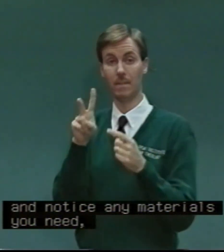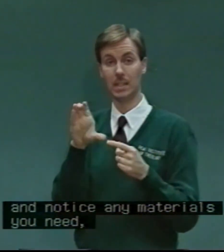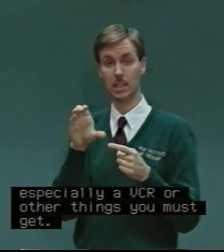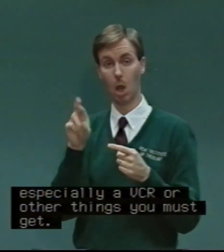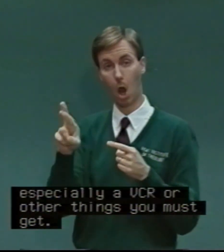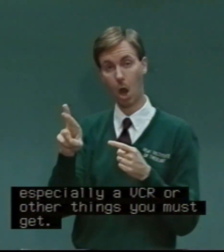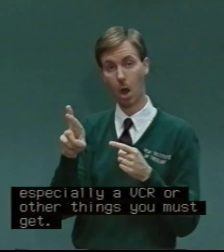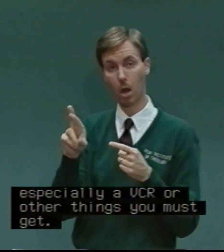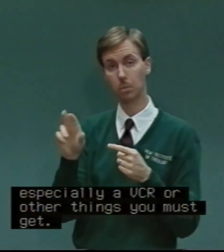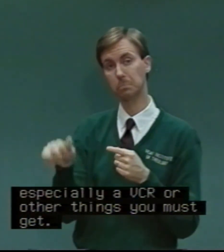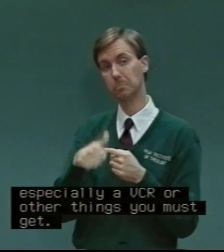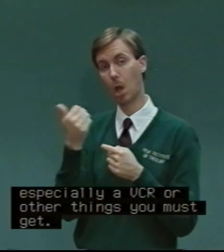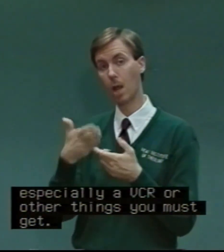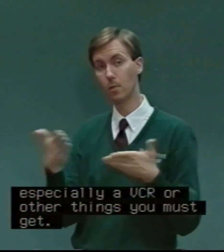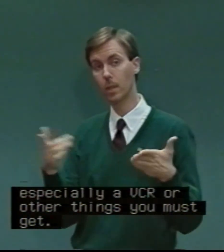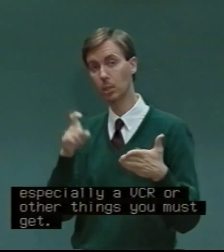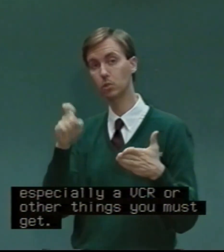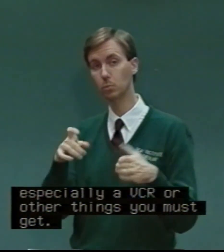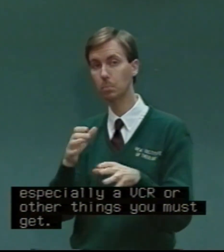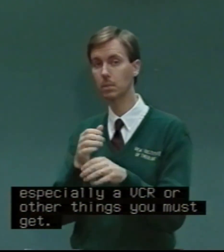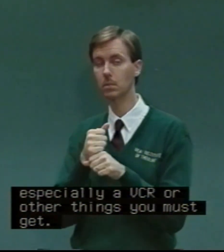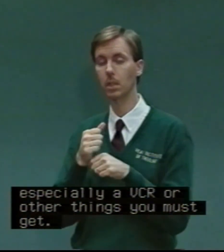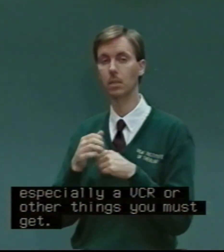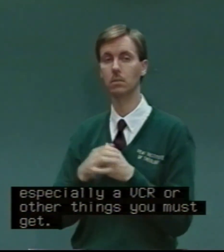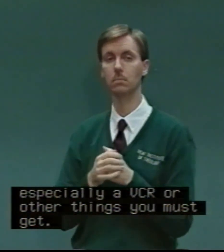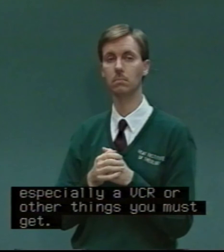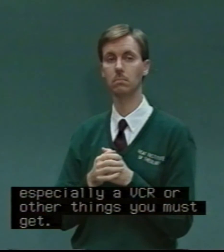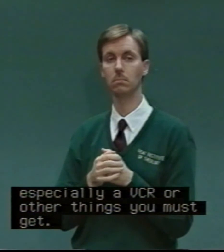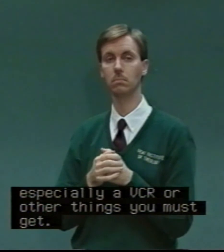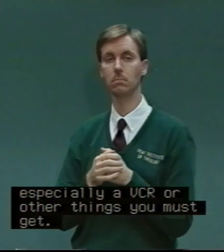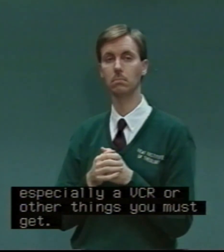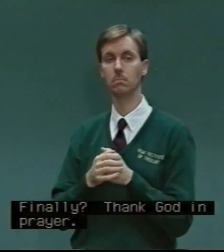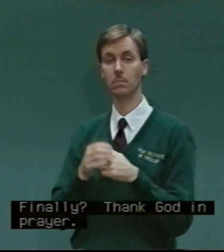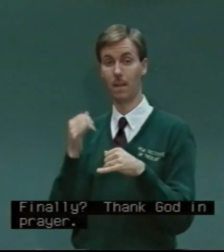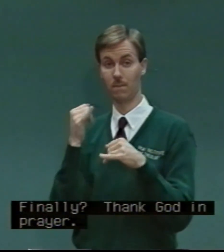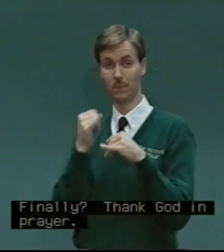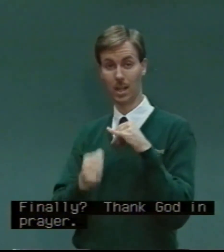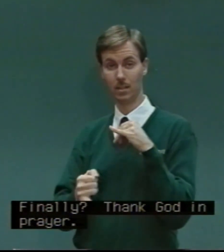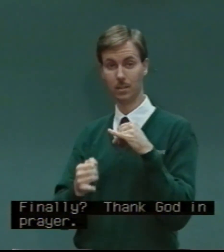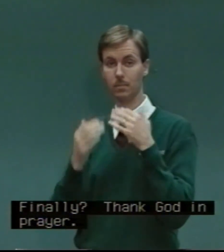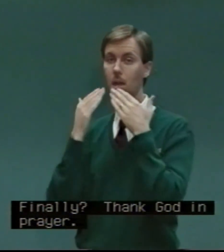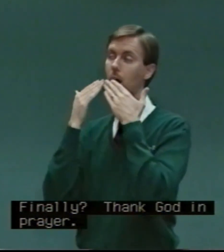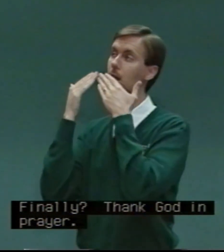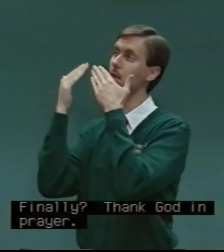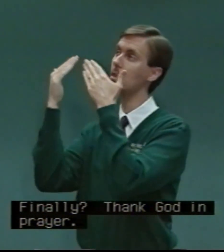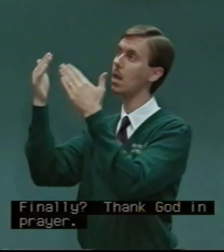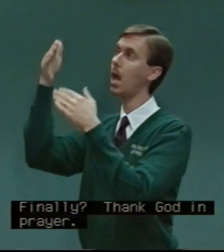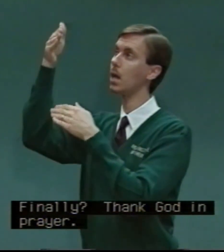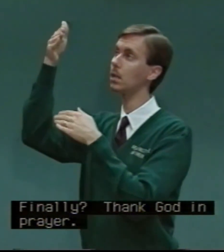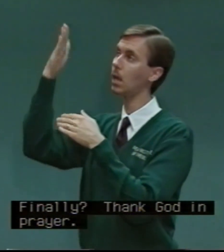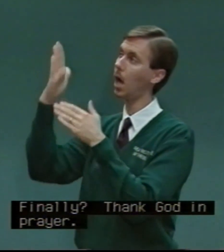need, especially a VCR or other things you must get. Finally, thank God in